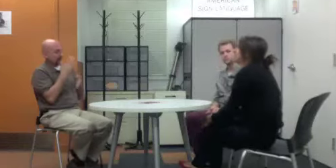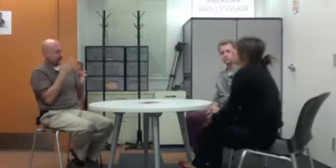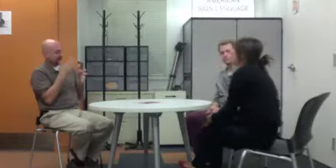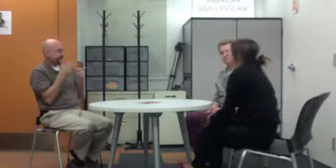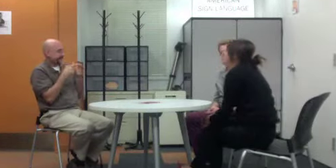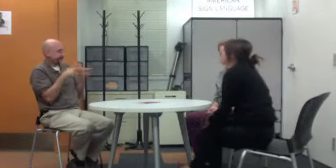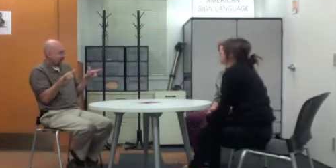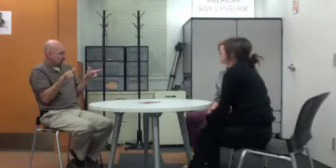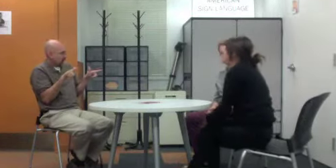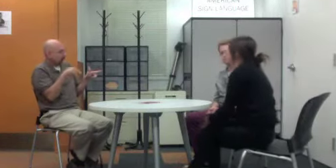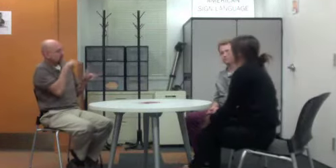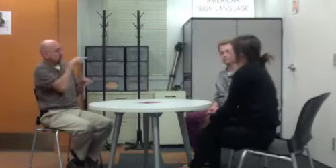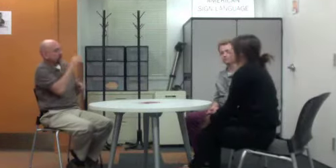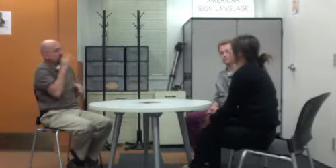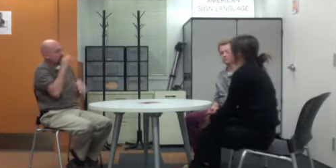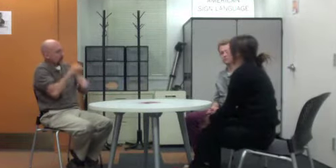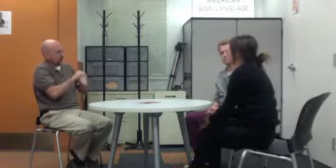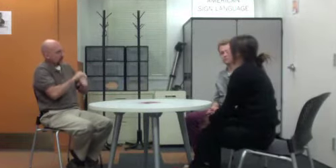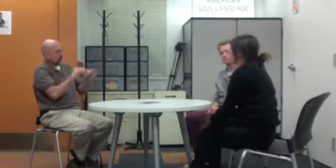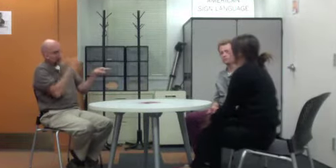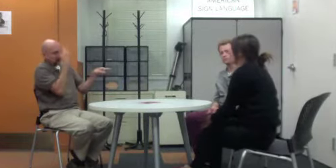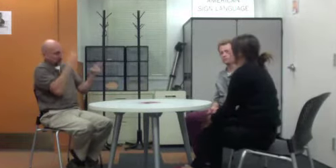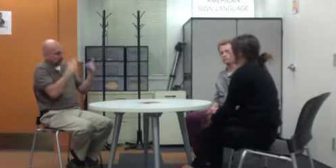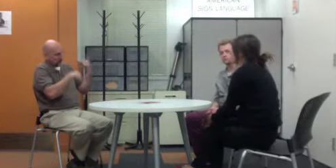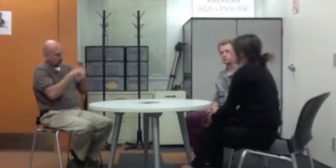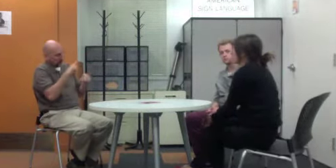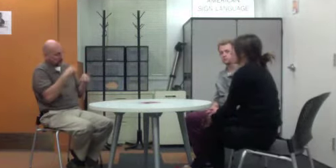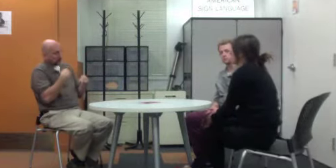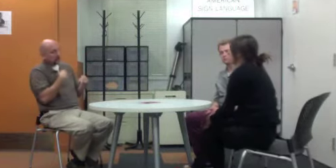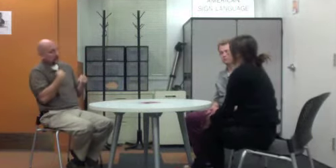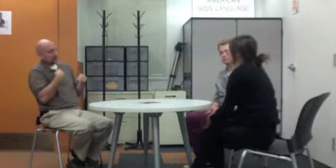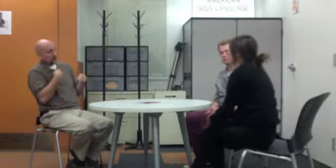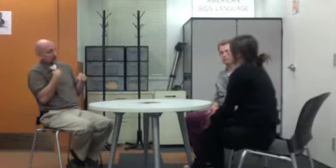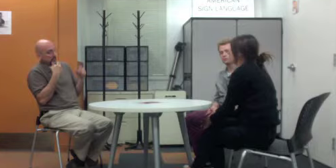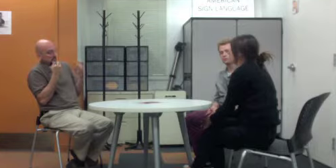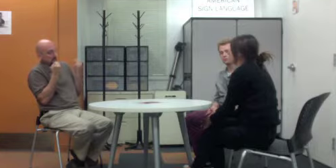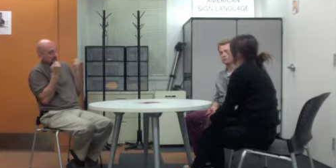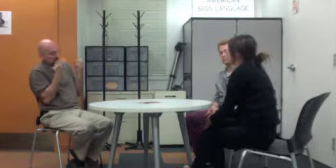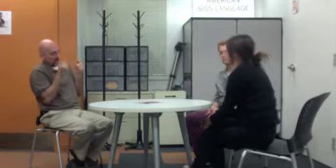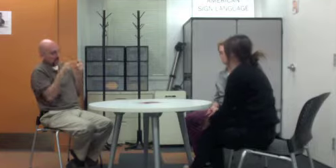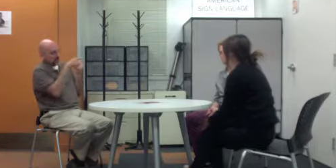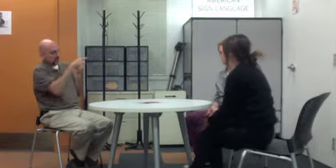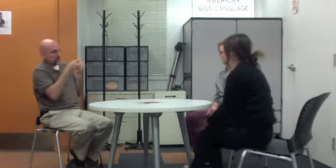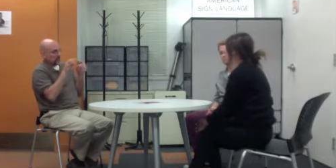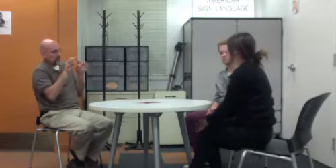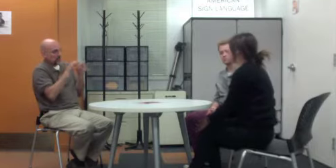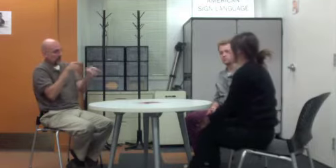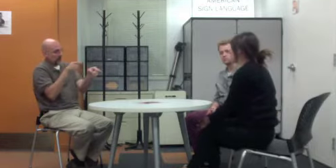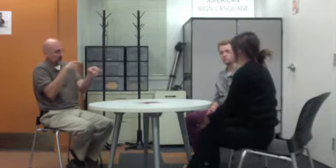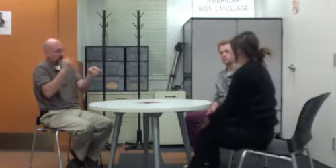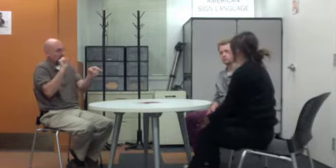Latin language. It's my first language. And you're going to be using spoken English. Since you don't know sign language, I'm going to sign to the